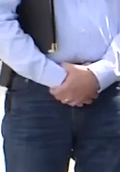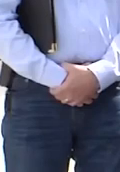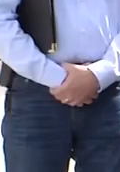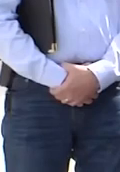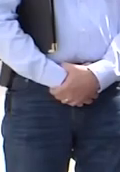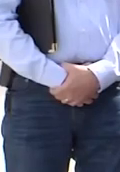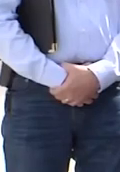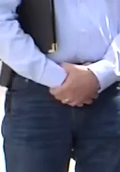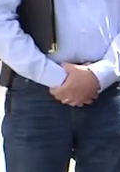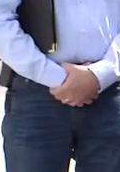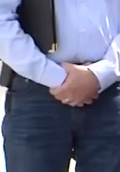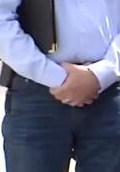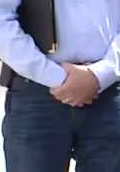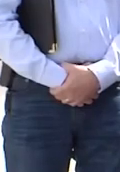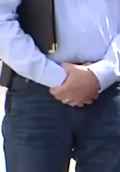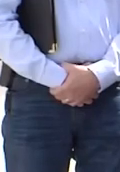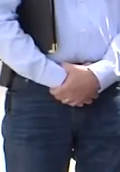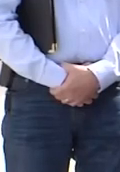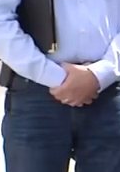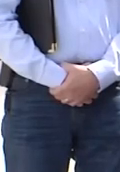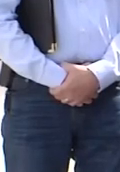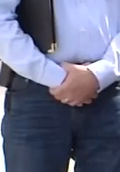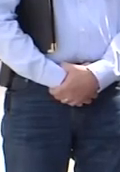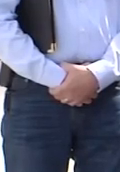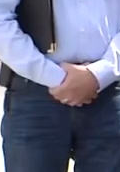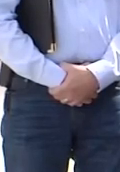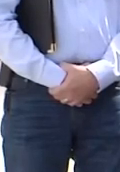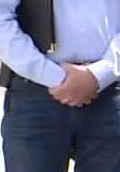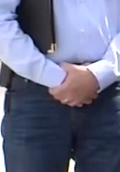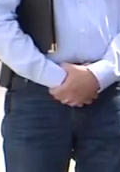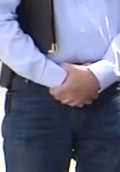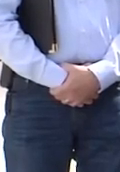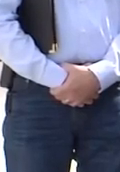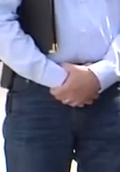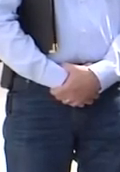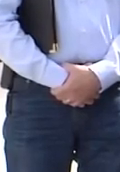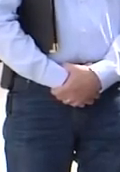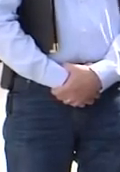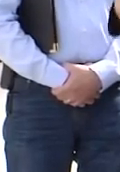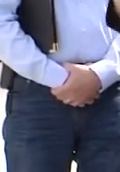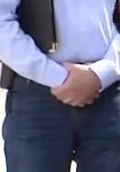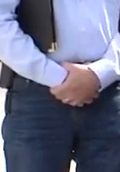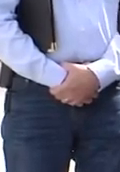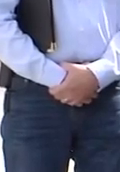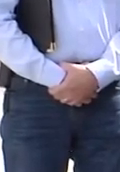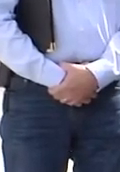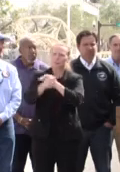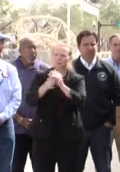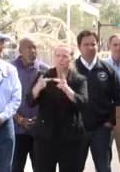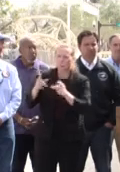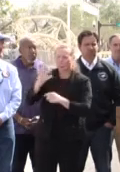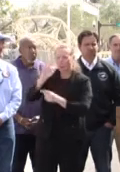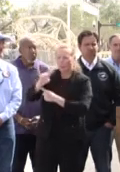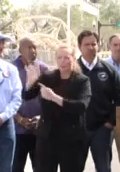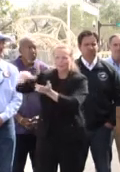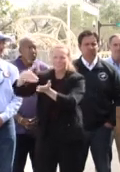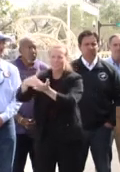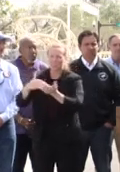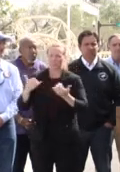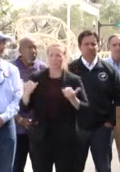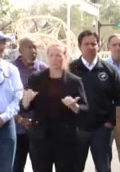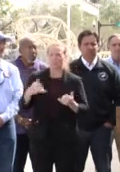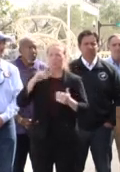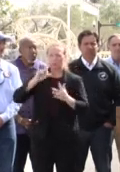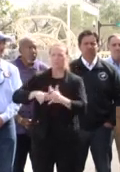restore critical customers, hospitals, water treatment plants, shelters, 911 centers. Today, we